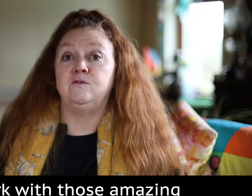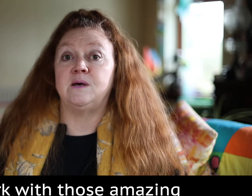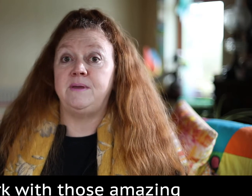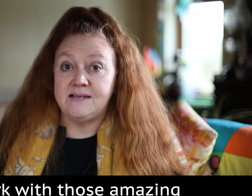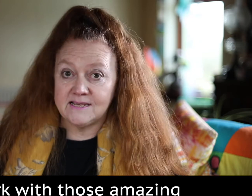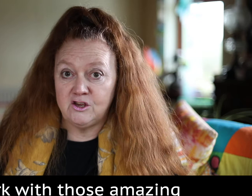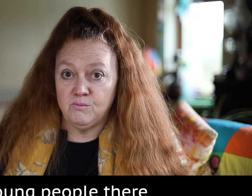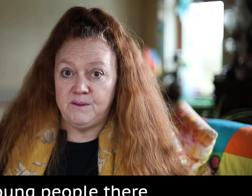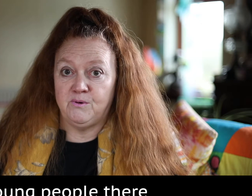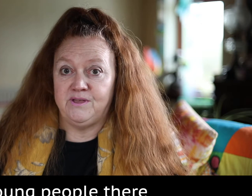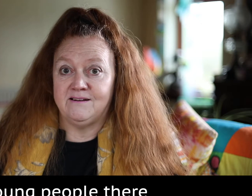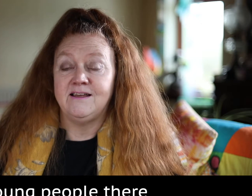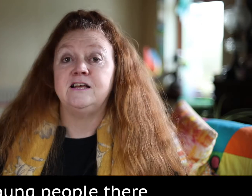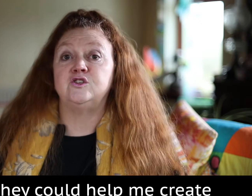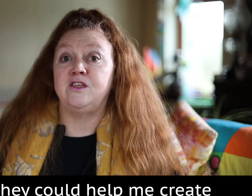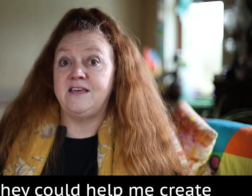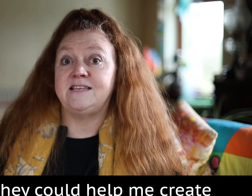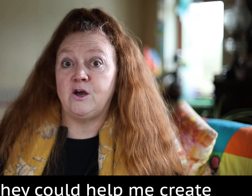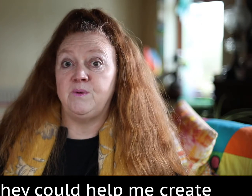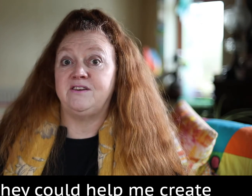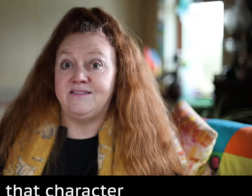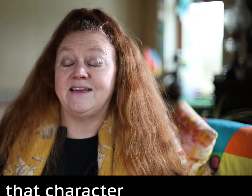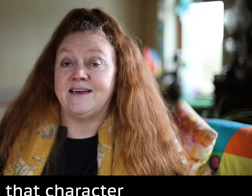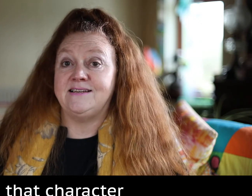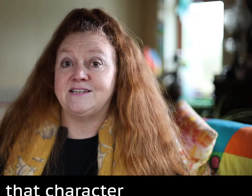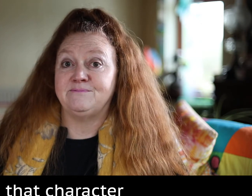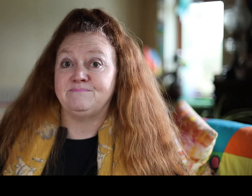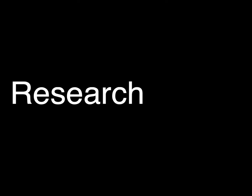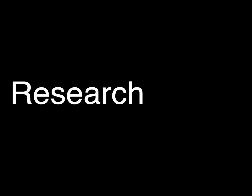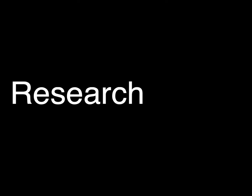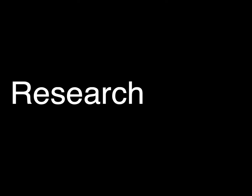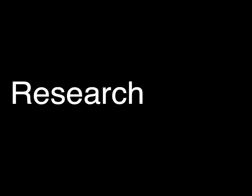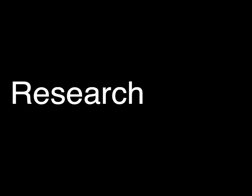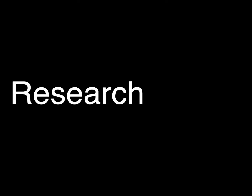work with those amazing young people there so that they could help me create that character.